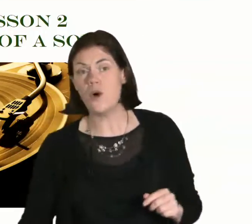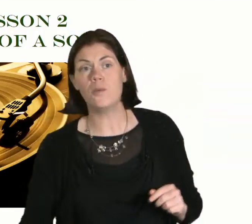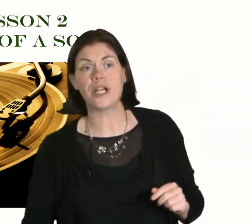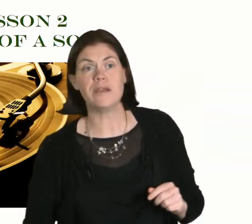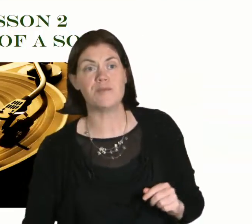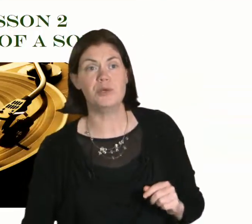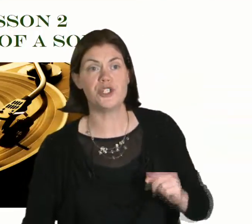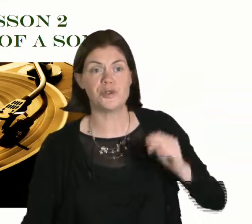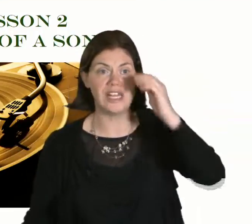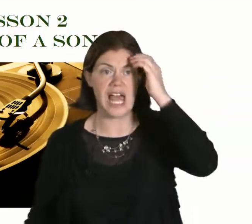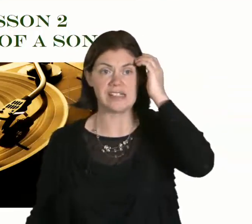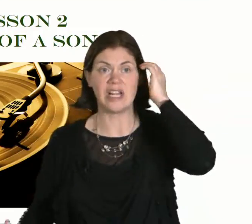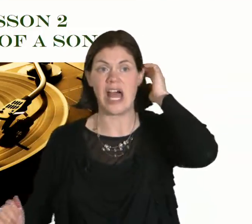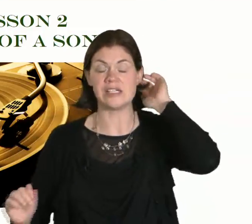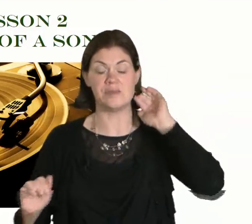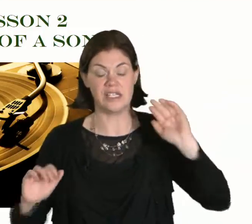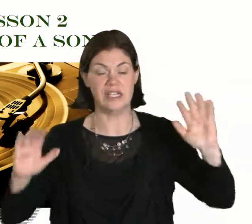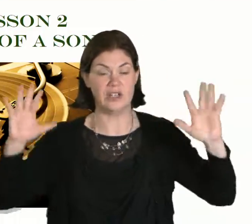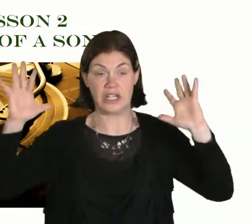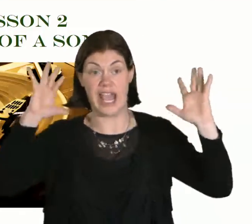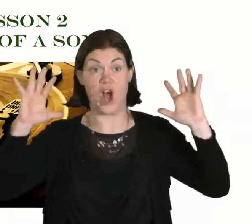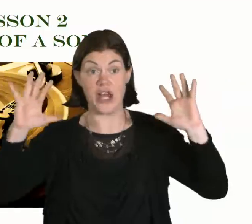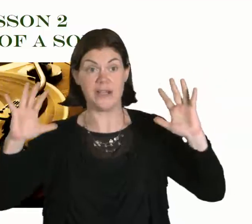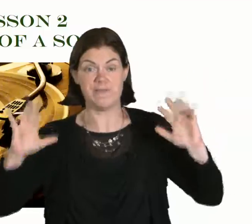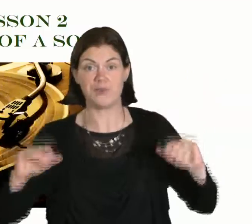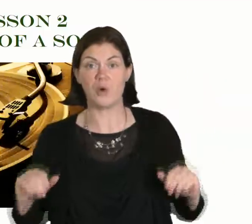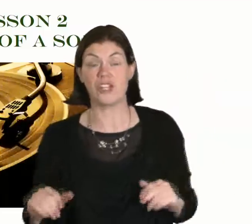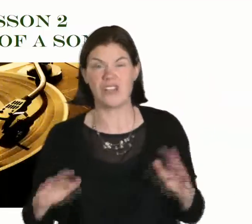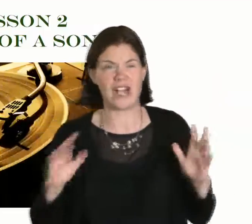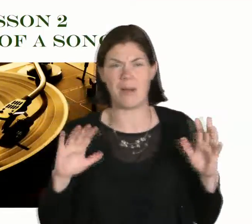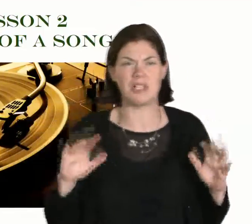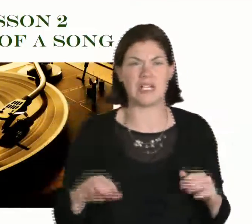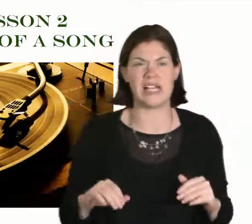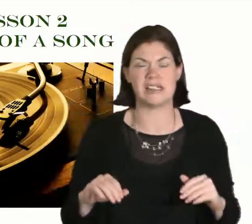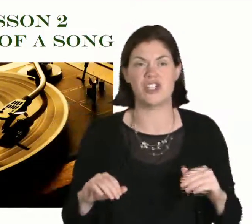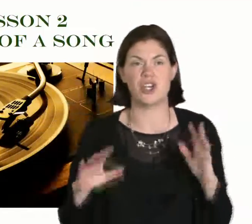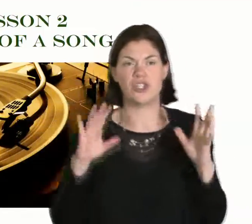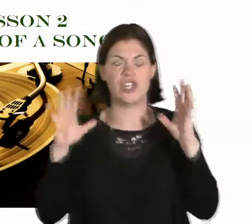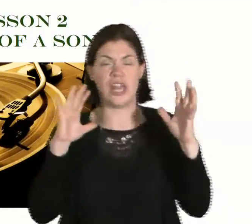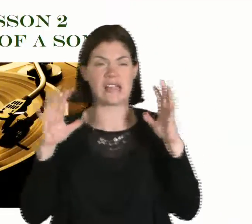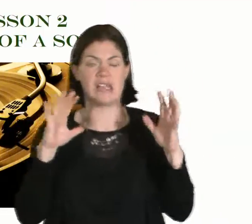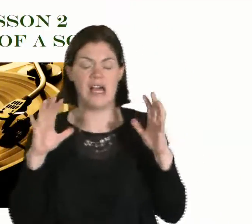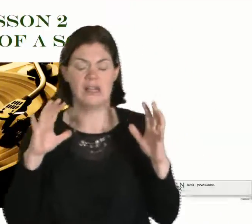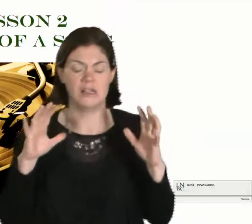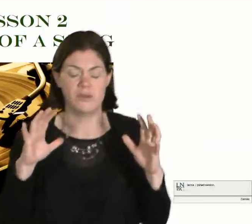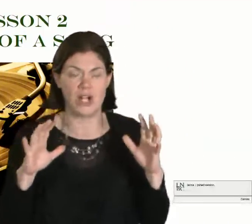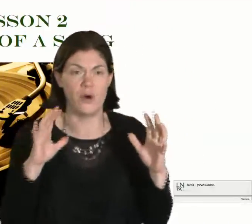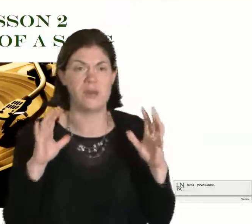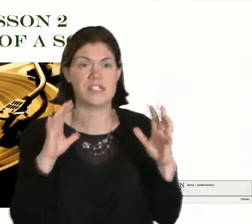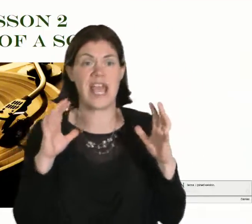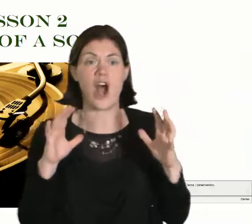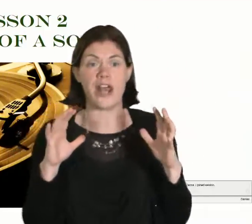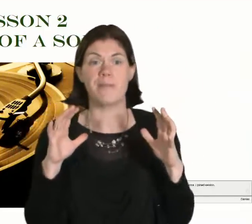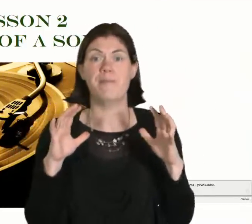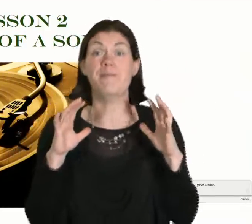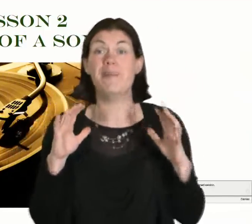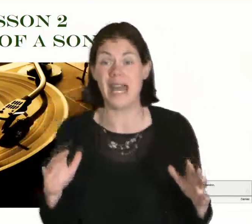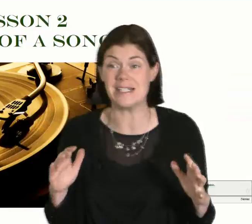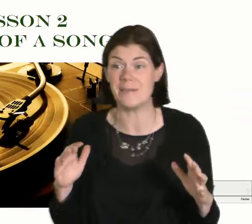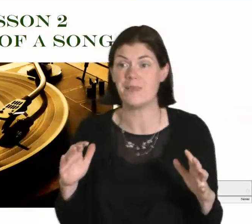I know working with Boucherie last class was a little chaotic, or a couple of classes ago, it was